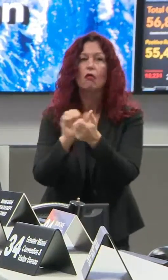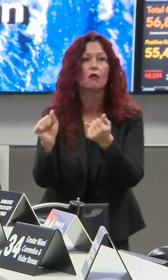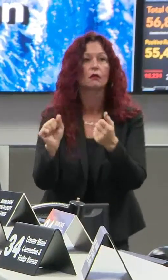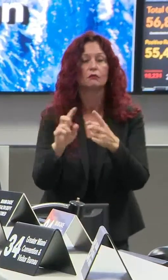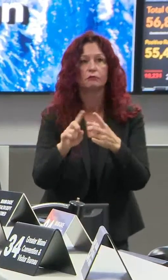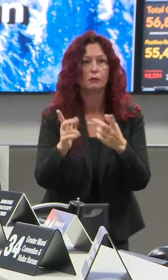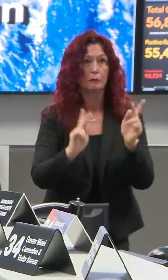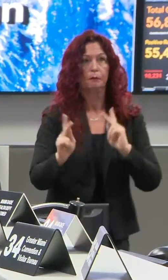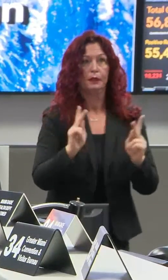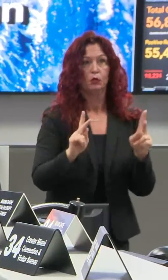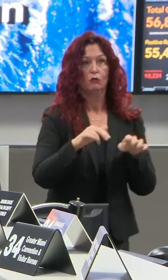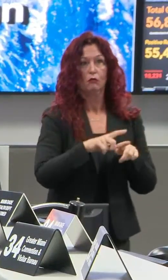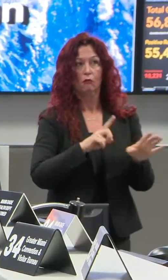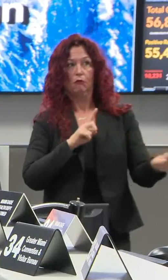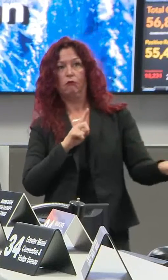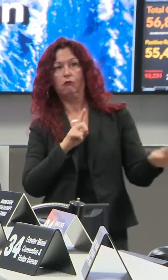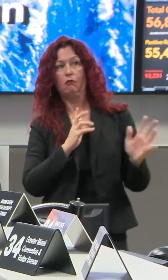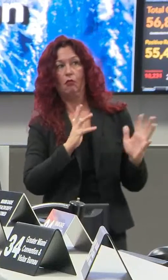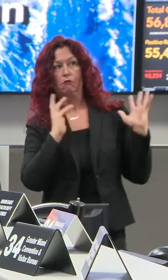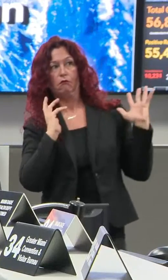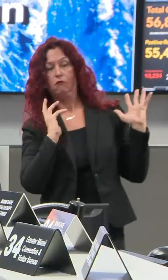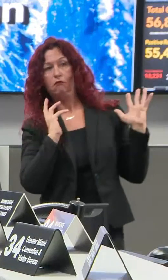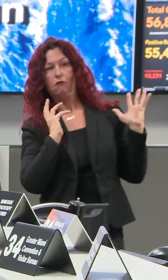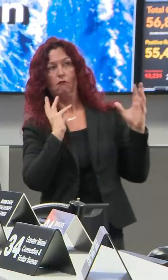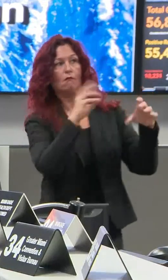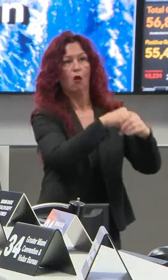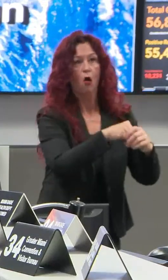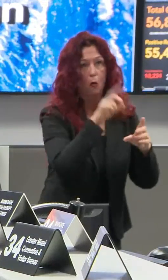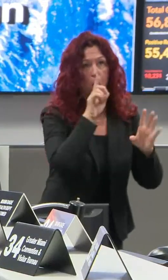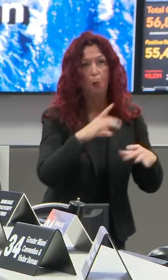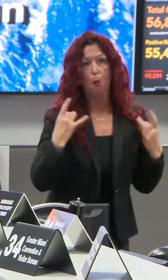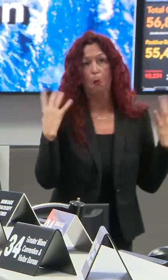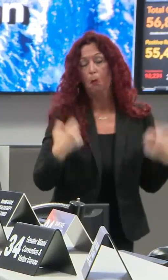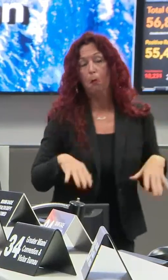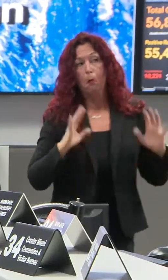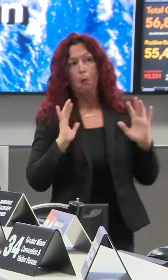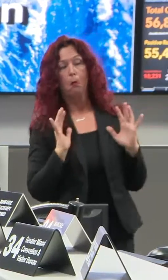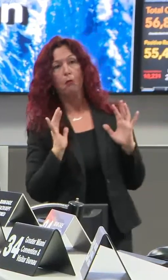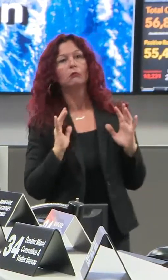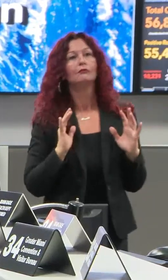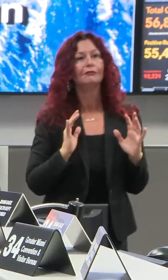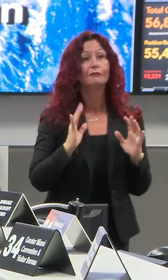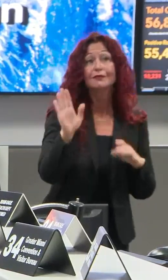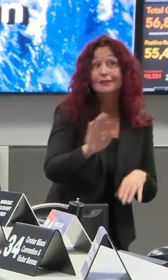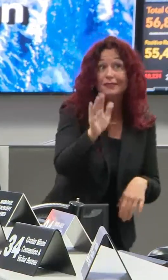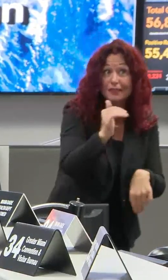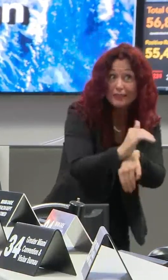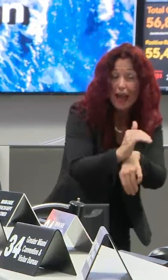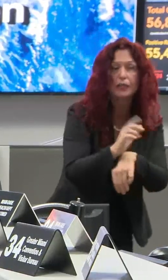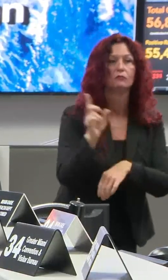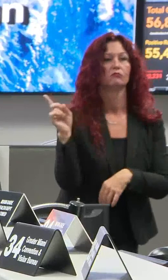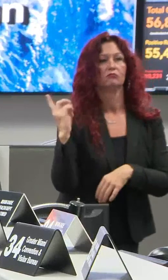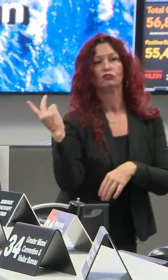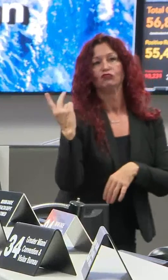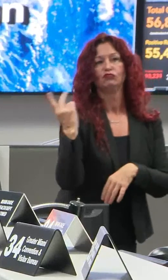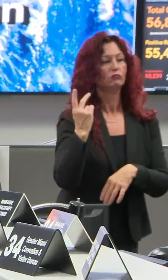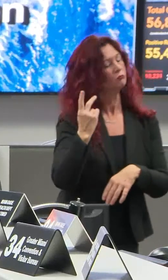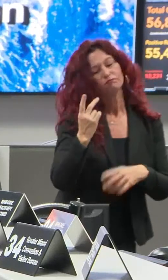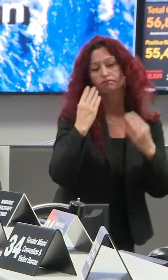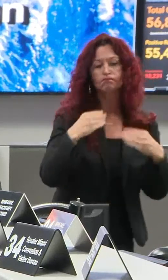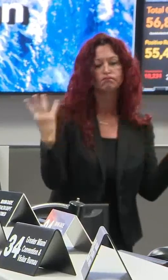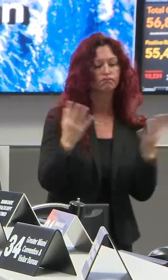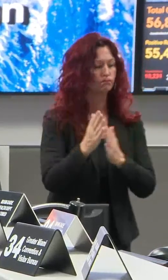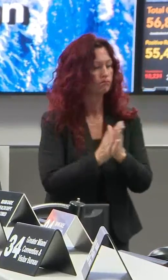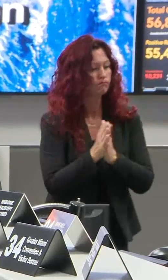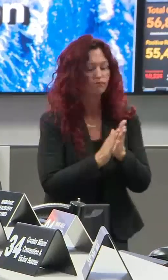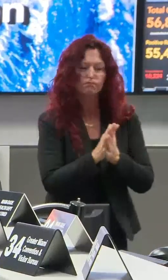city. You're not going to do it here. This is Miami. We're Miamians, and you're not going to do it here. I thank you. I see that you're a student of history, too, by